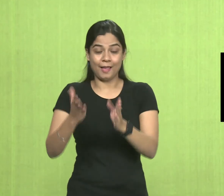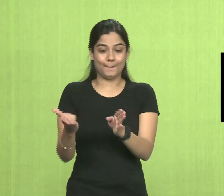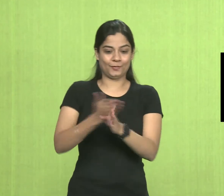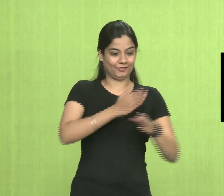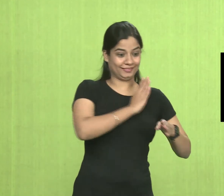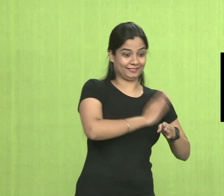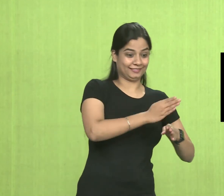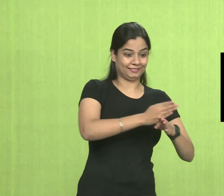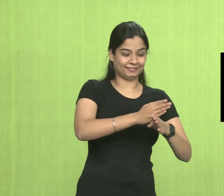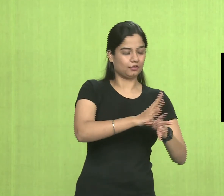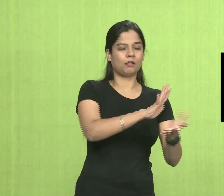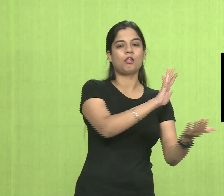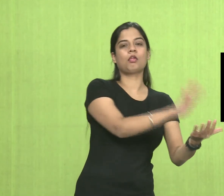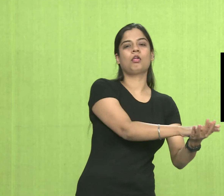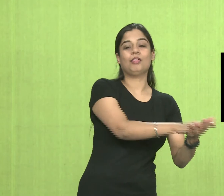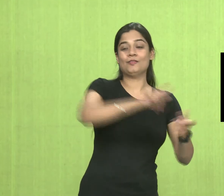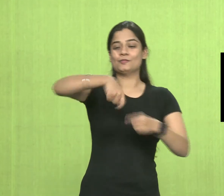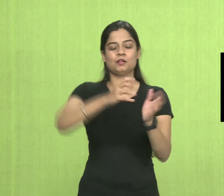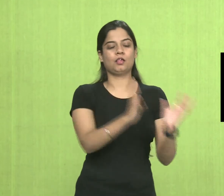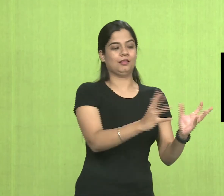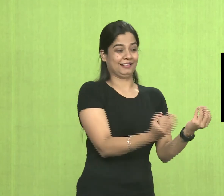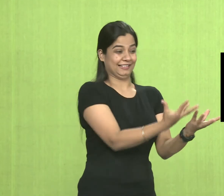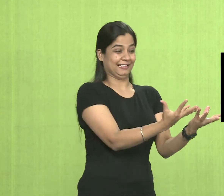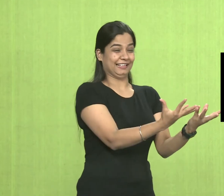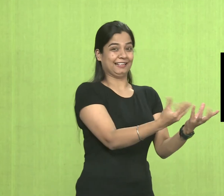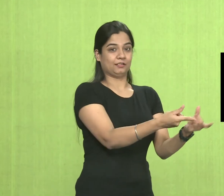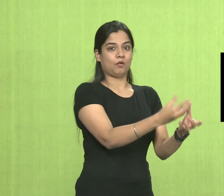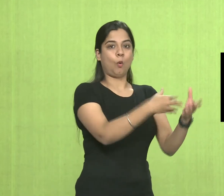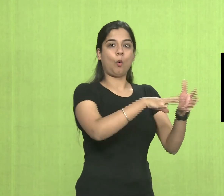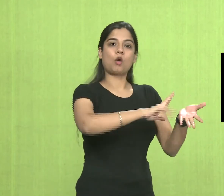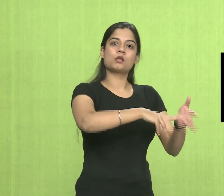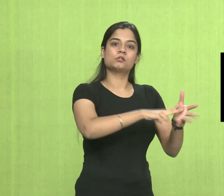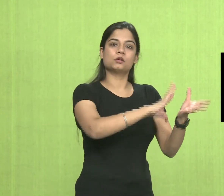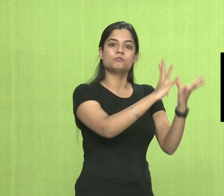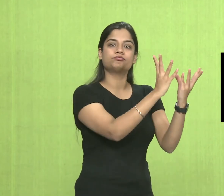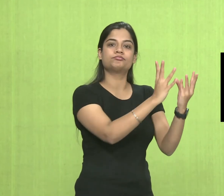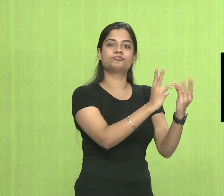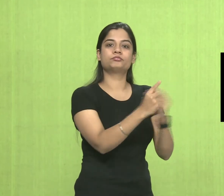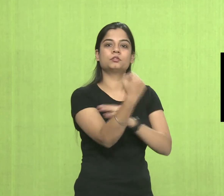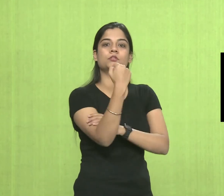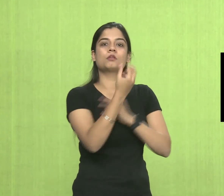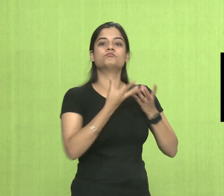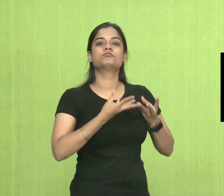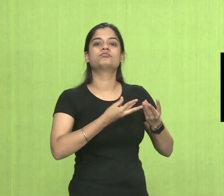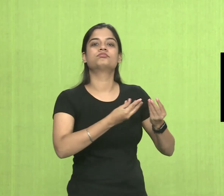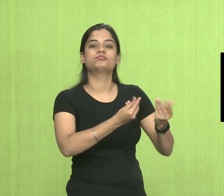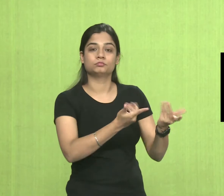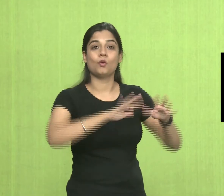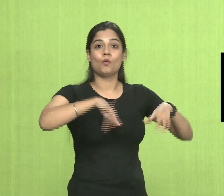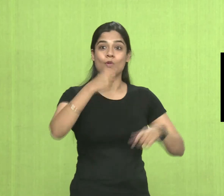When you are starting to cook, then only cut the vegetables. Don't cut them long before you have cooked them. You are